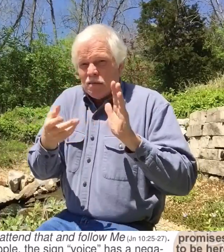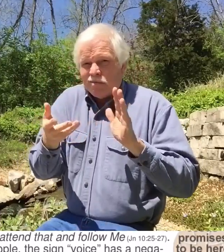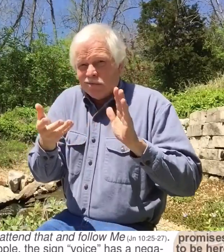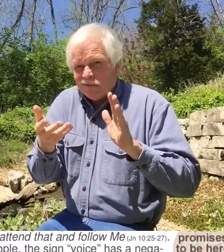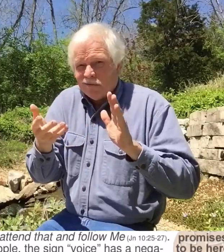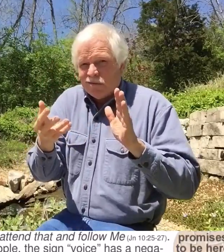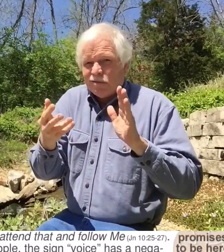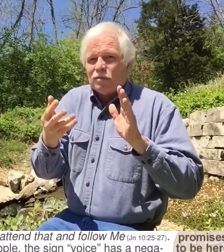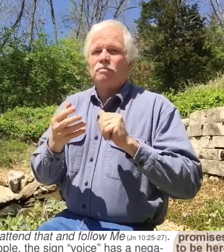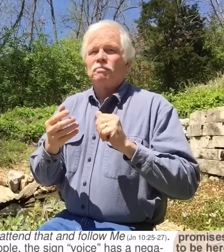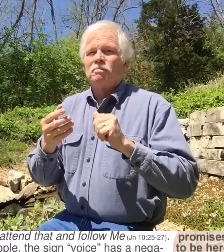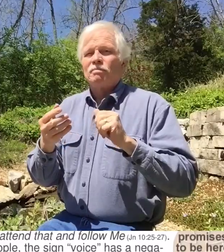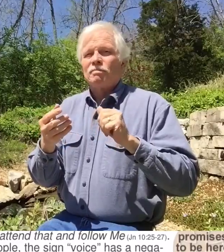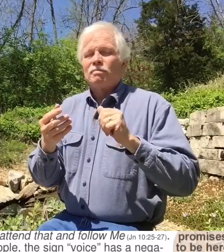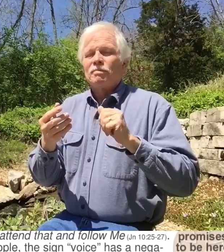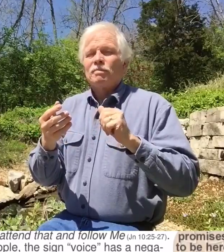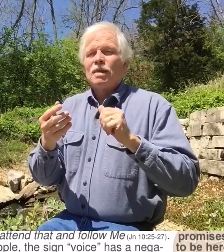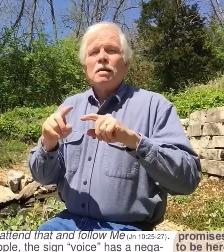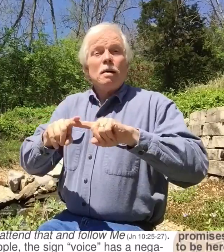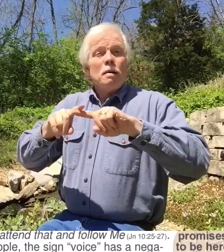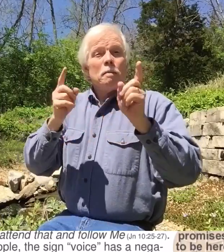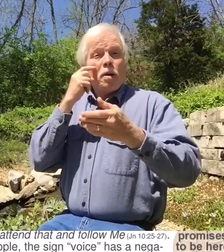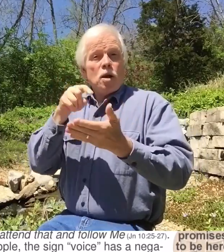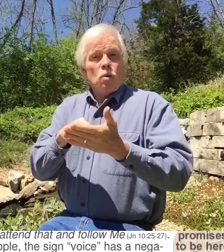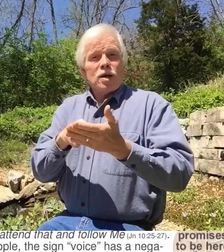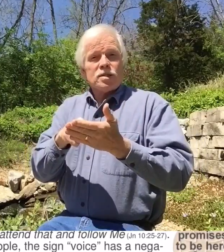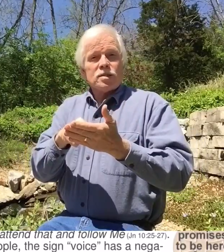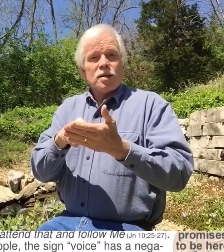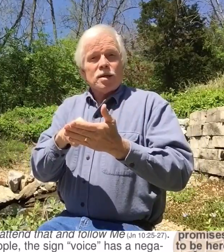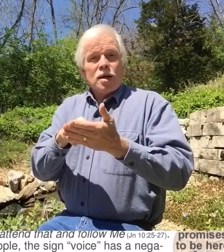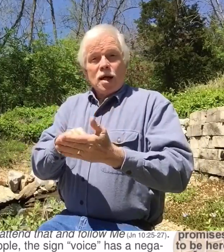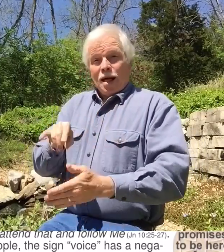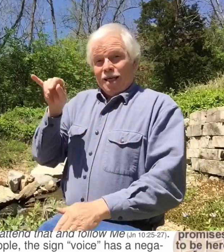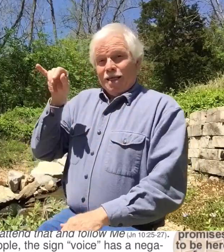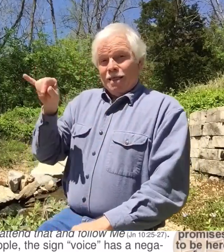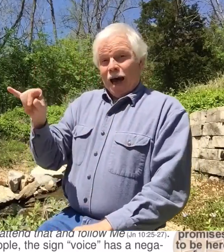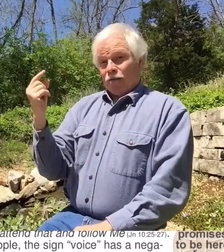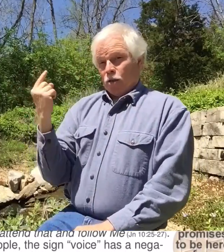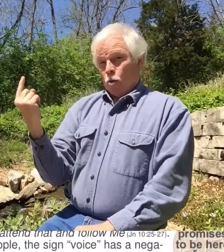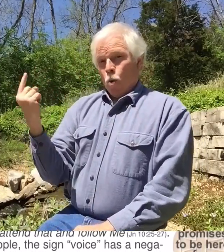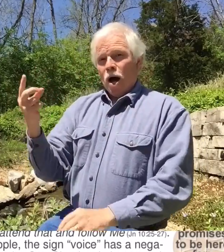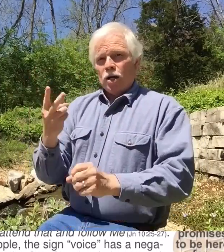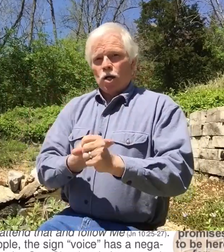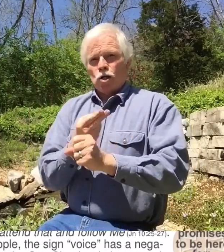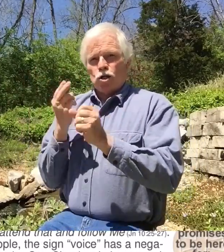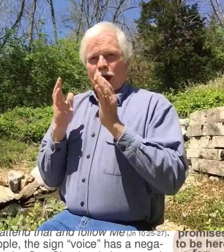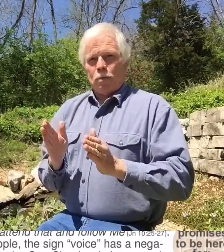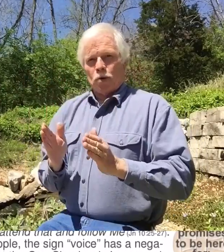but notice that the one shepherd